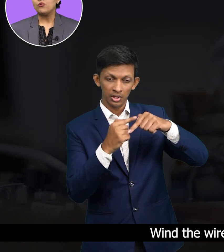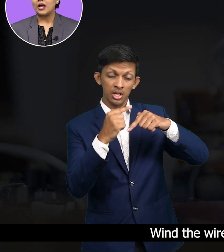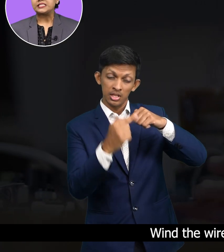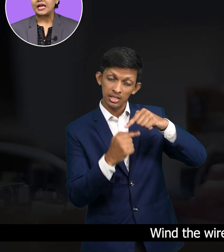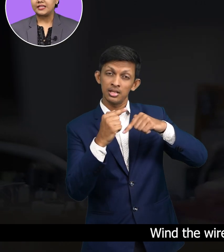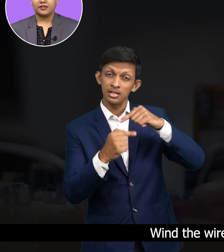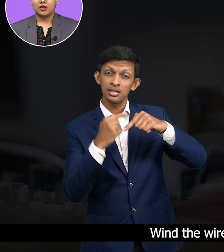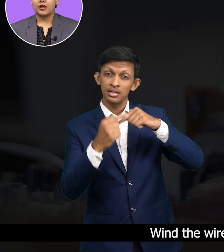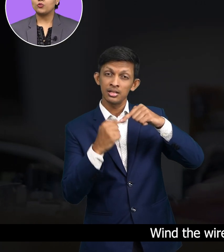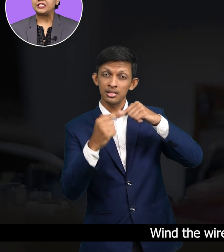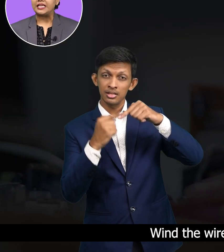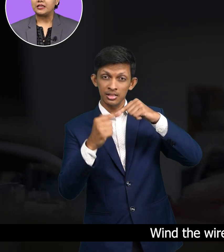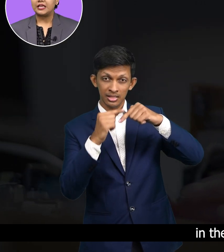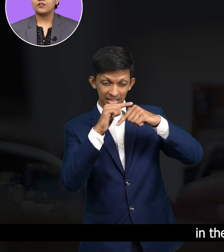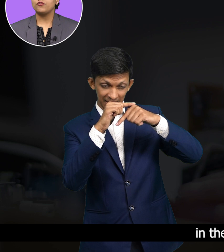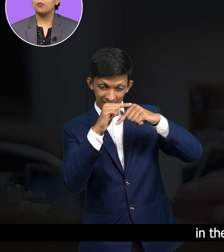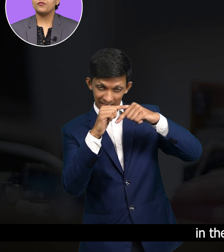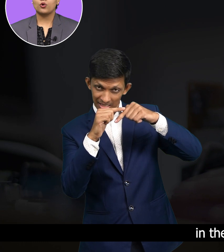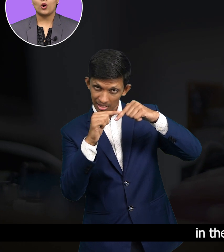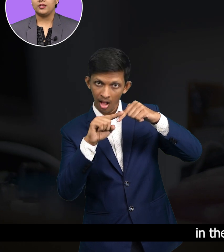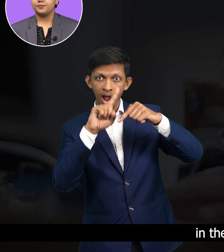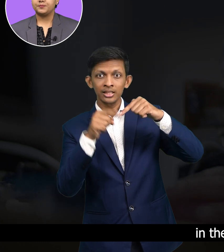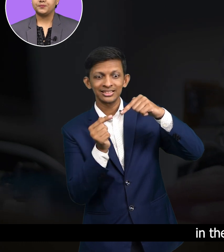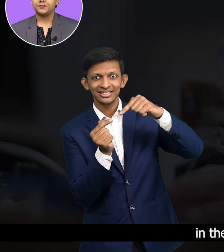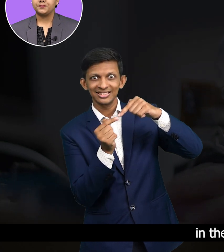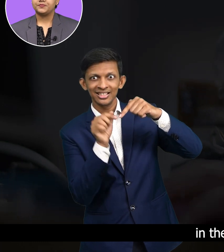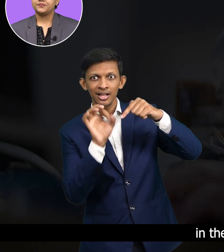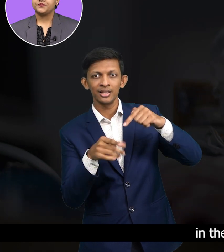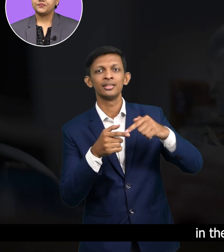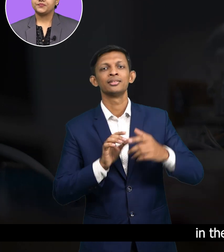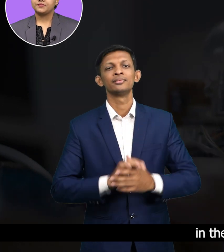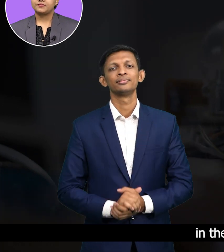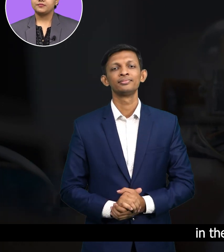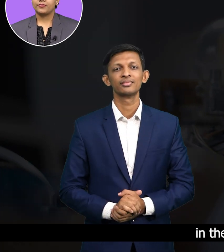Bind the wire tightly around the nail in the form of a coil.